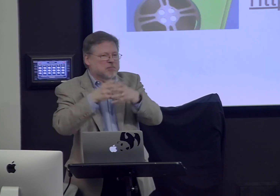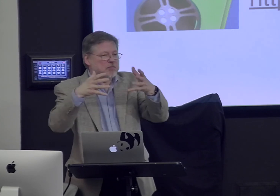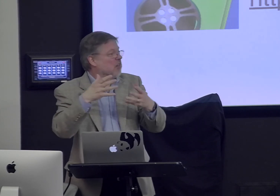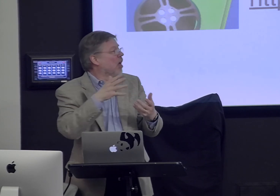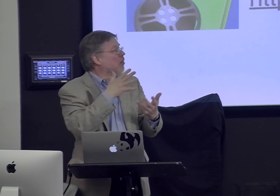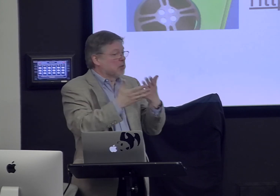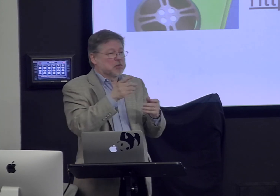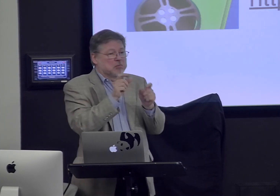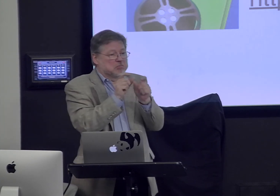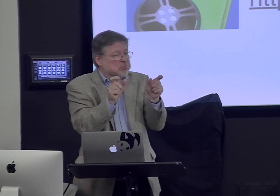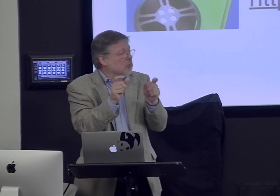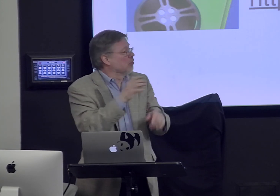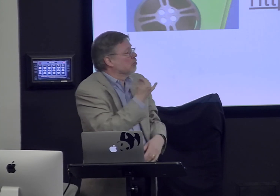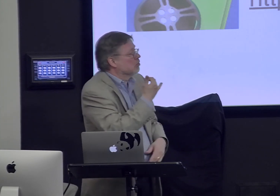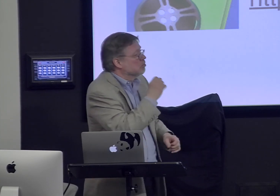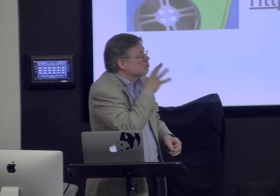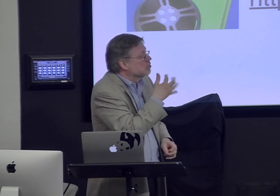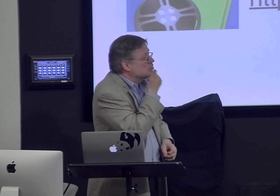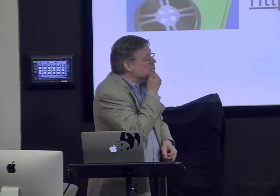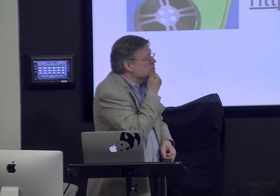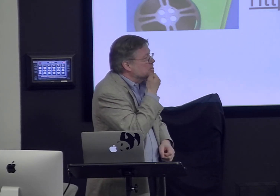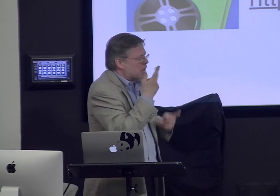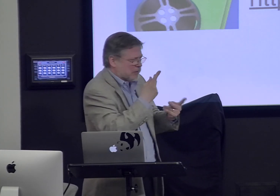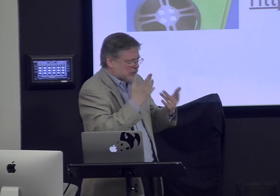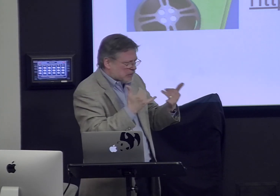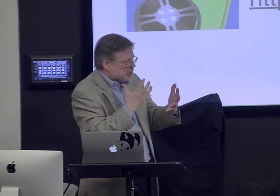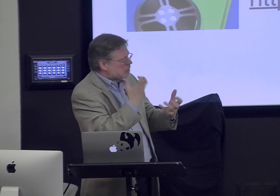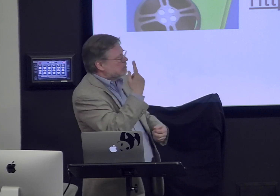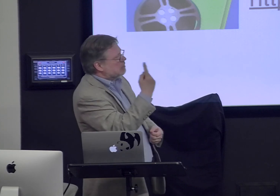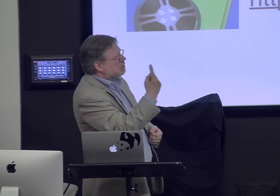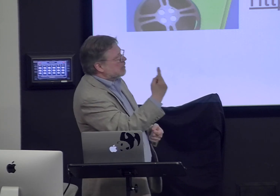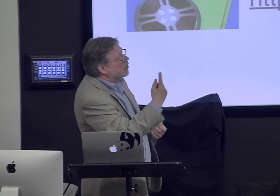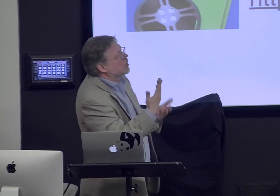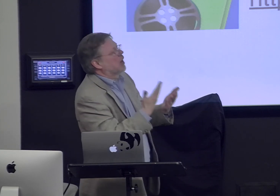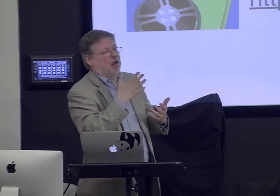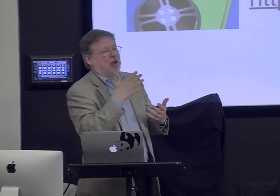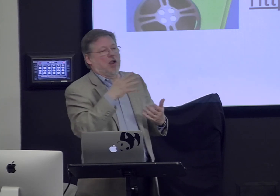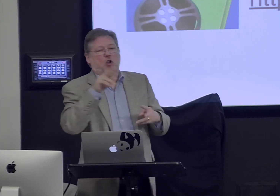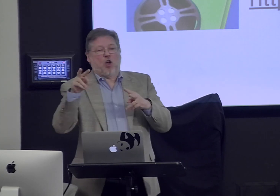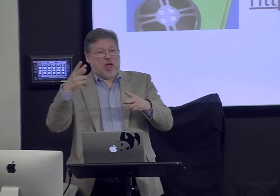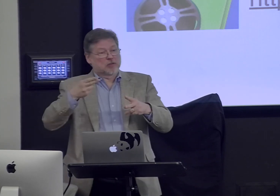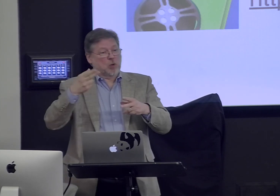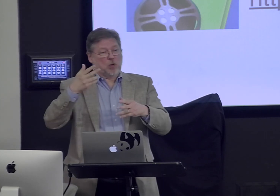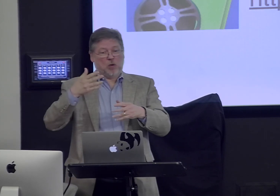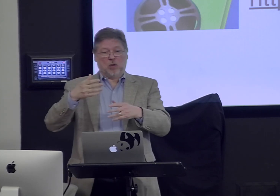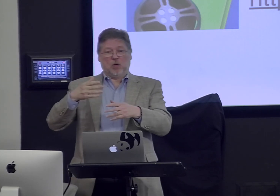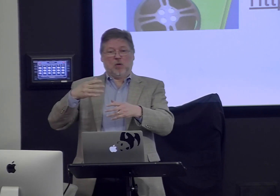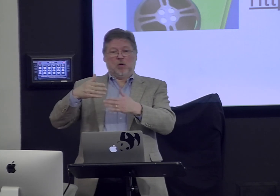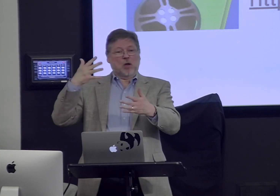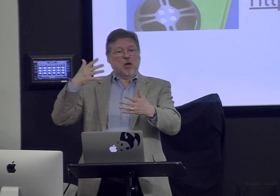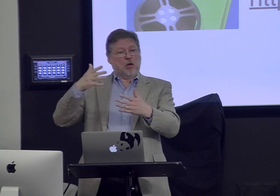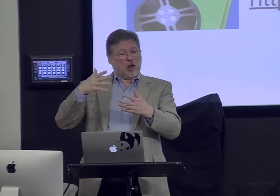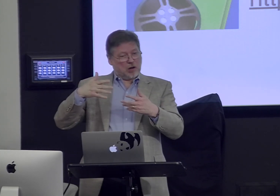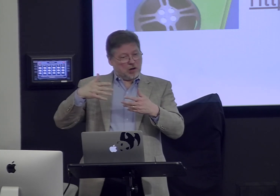natural processes of how communities talk about, say, the two terms that you brought up. And I think that there's nothing wrong with that,